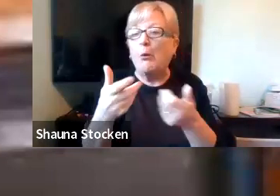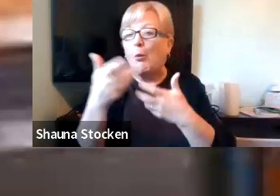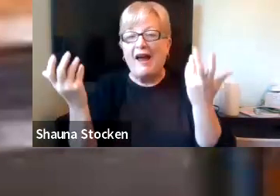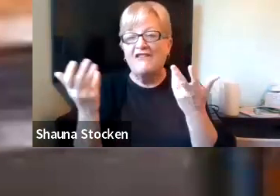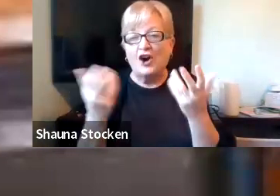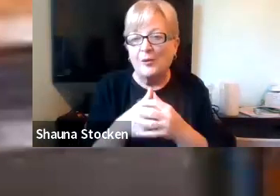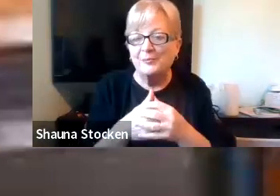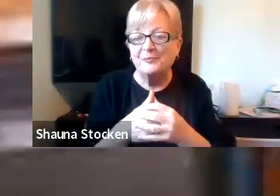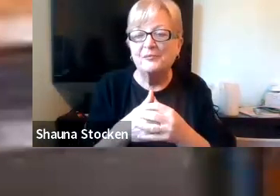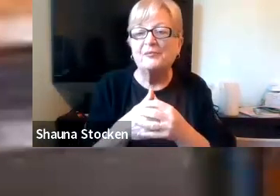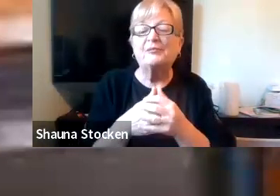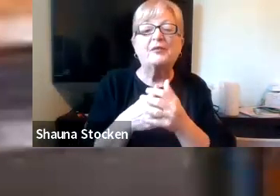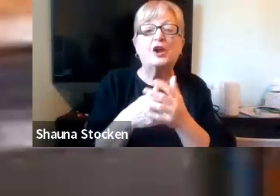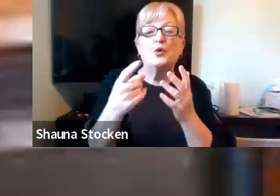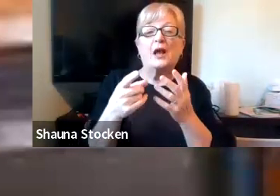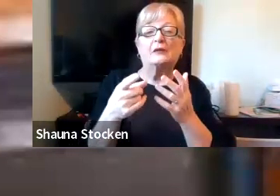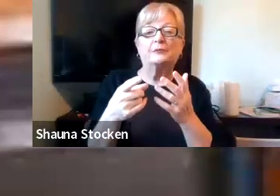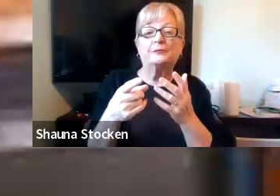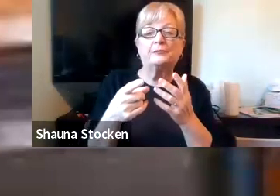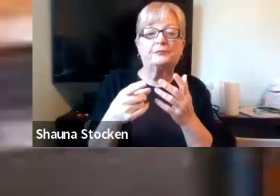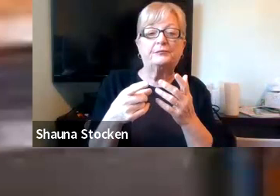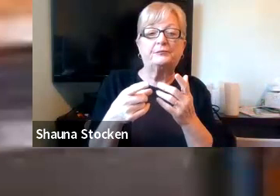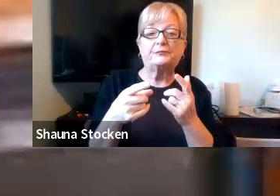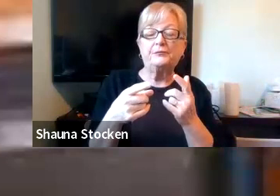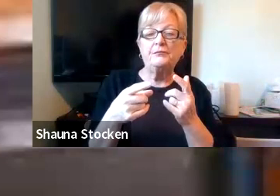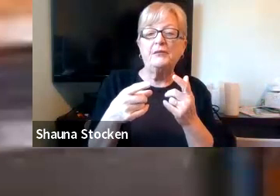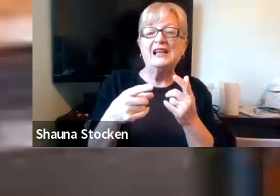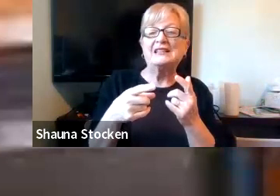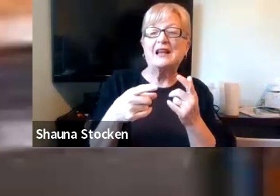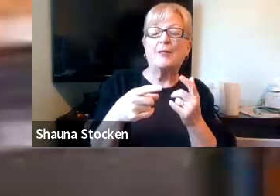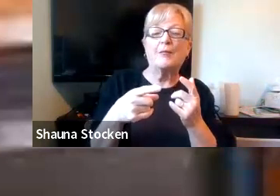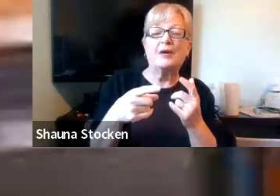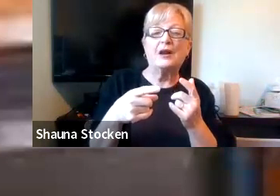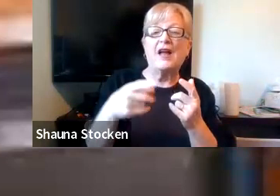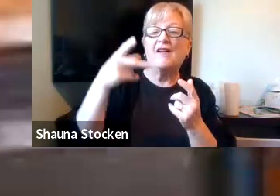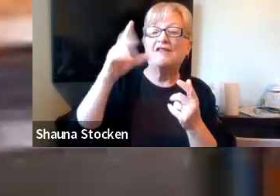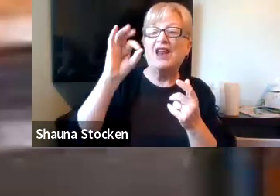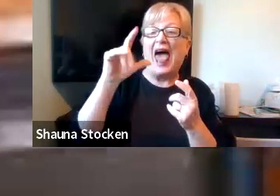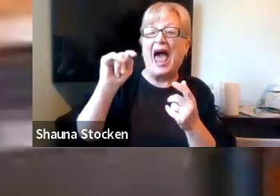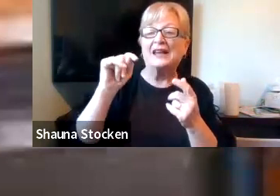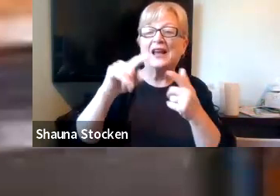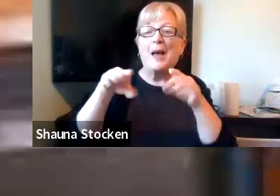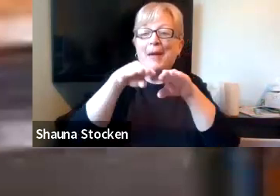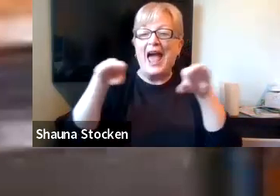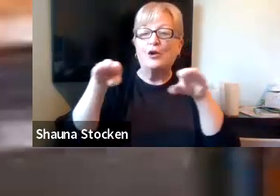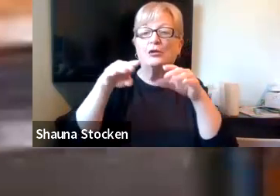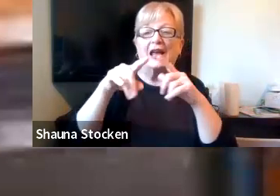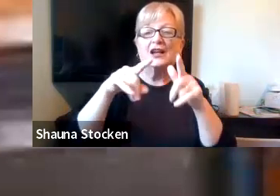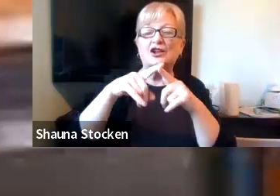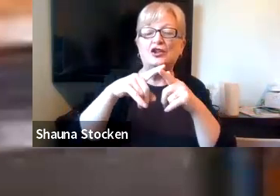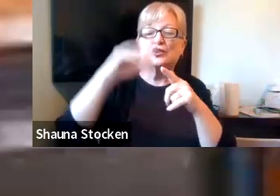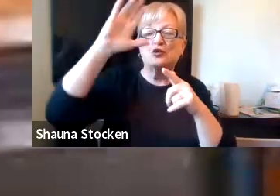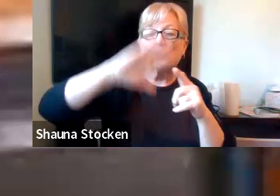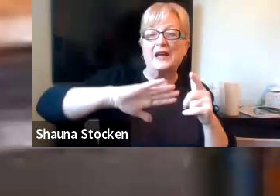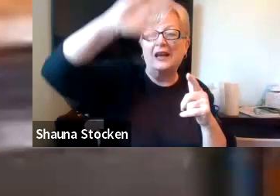You can interact with the oven itself. It's a flat panel screen that gives auditory cues. So just like